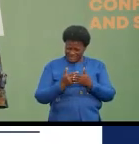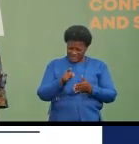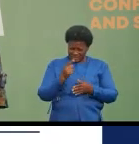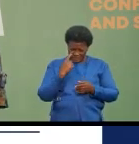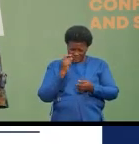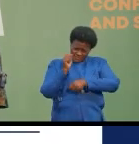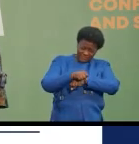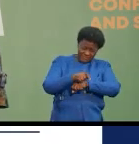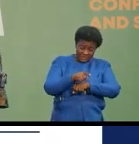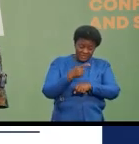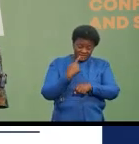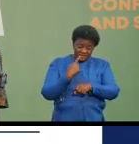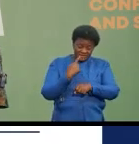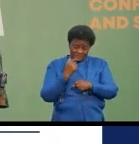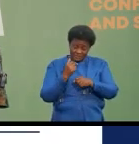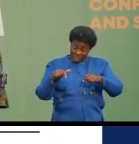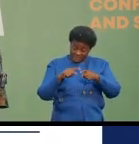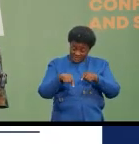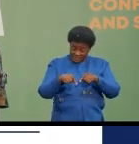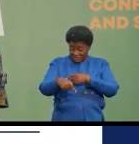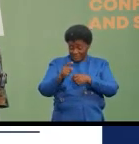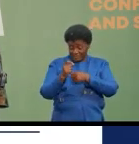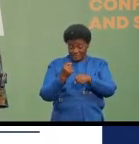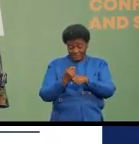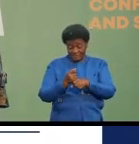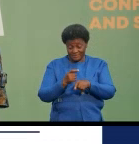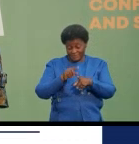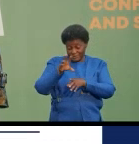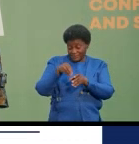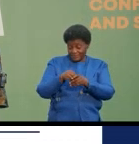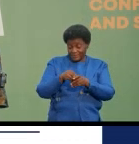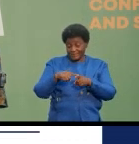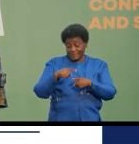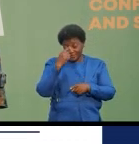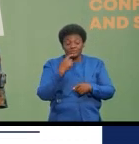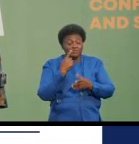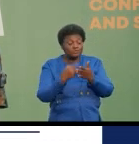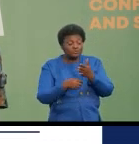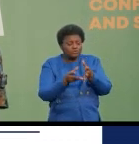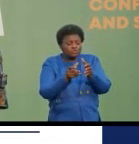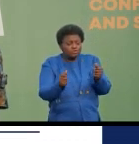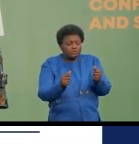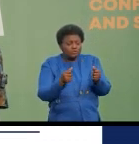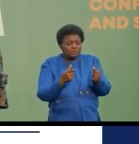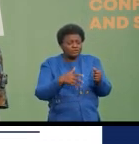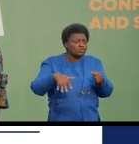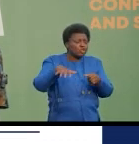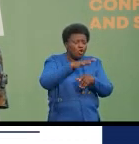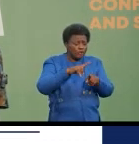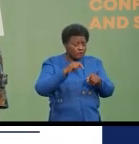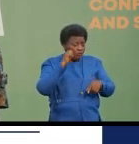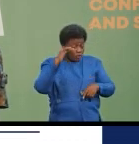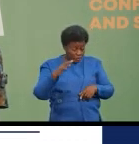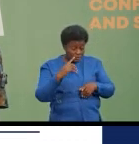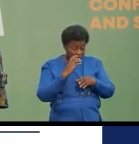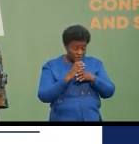overcome the critical gaps in WCA that include, of course, addressing coverage for women to deal